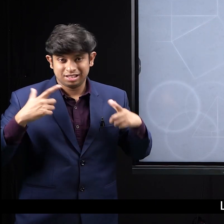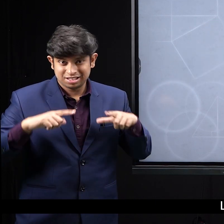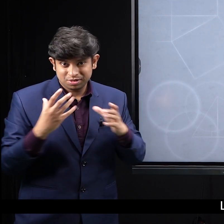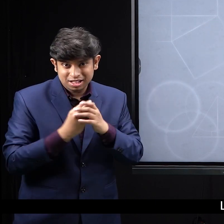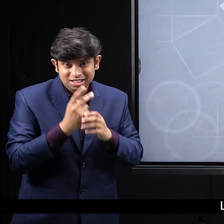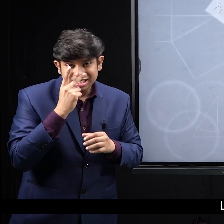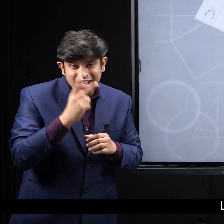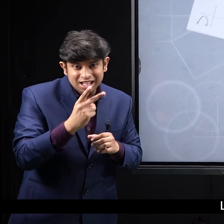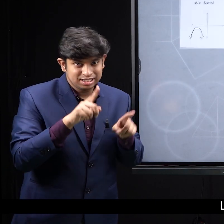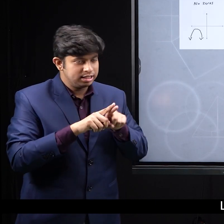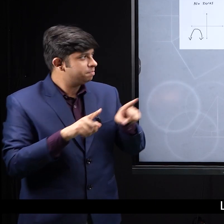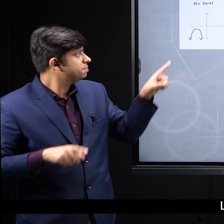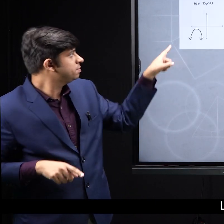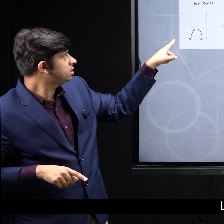Let us look into it.